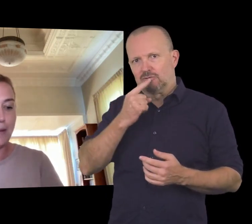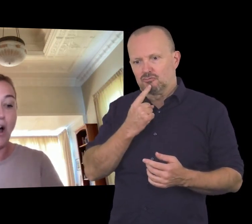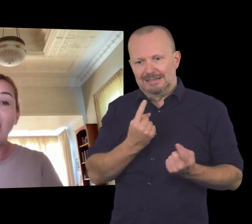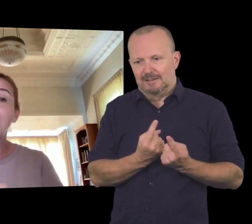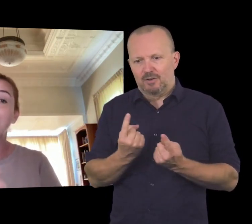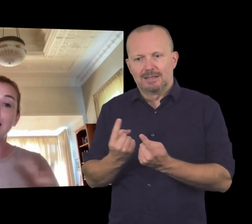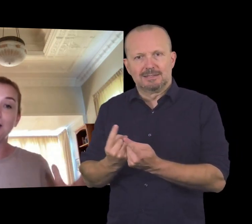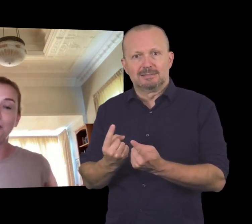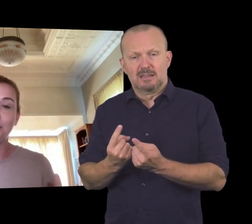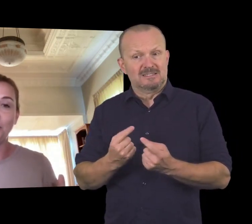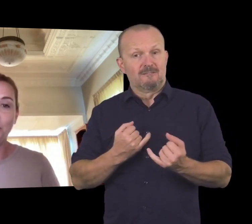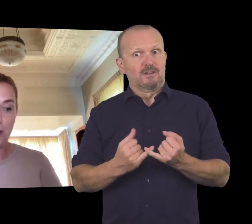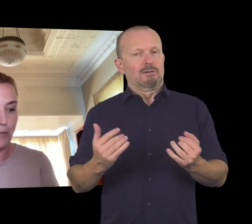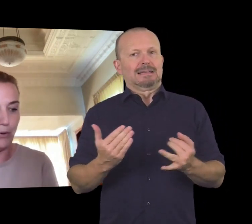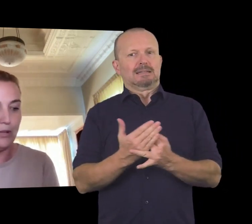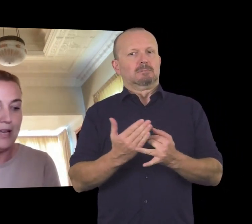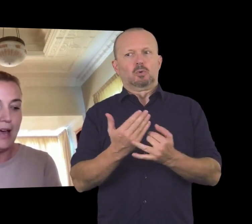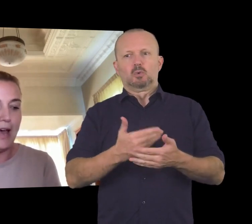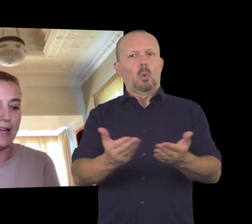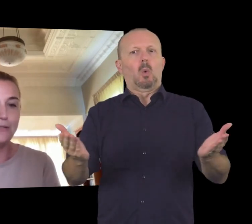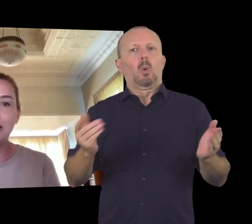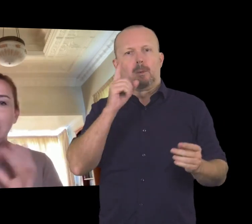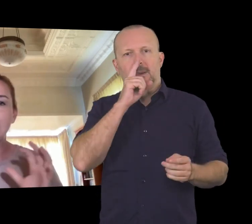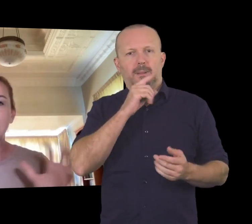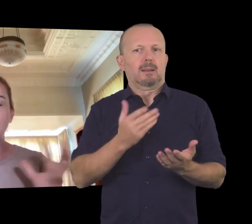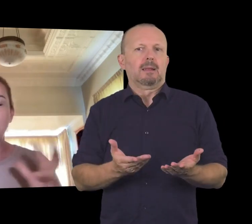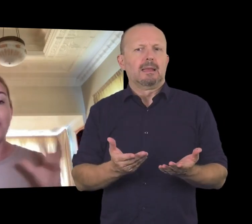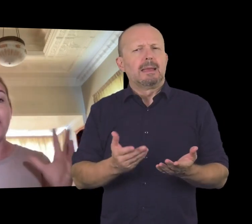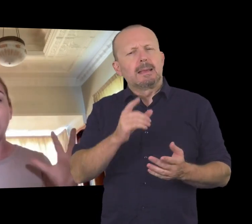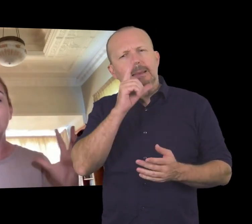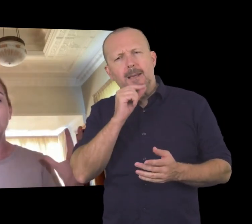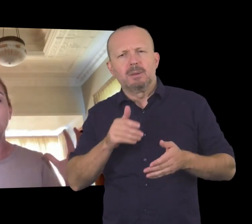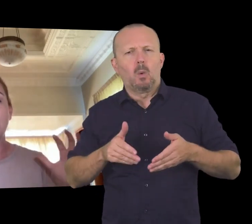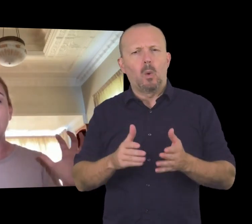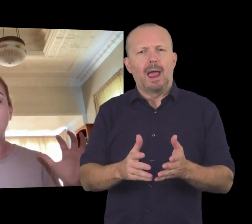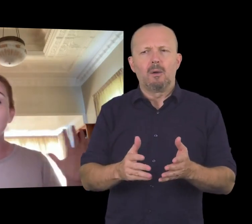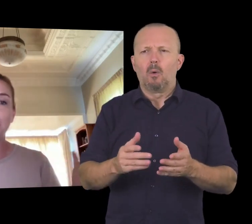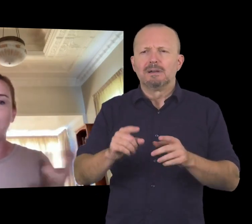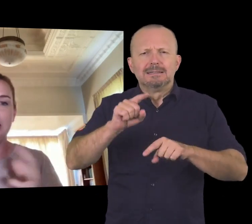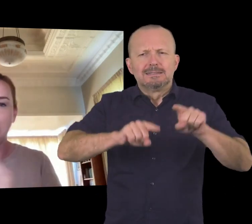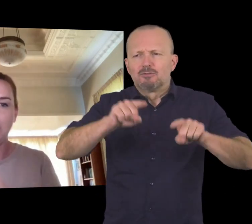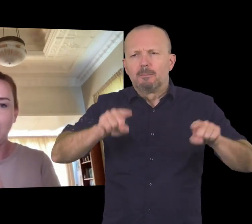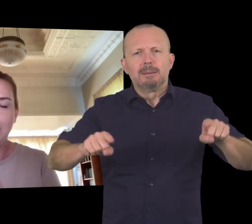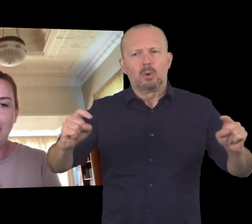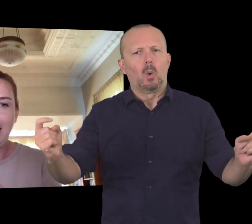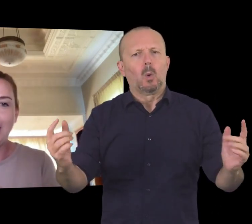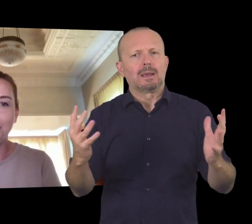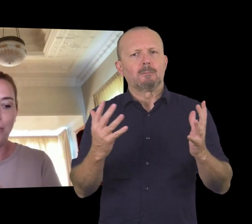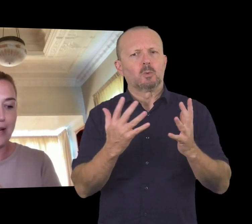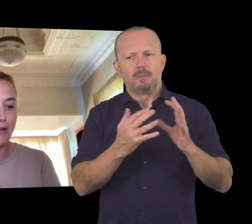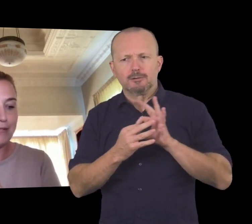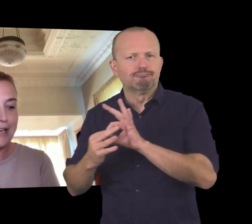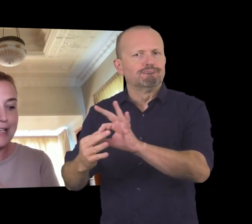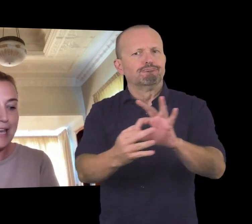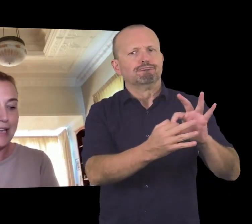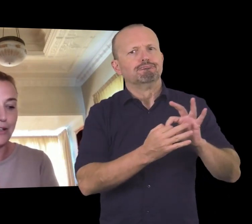is highly accessible to all people, and really can be a vehicle to bring everybody together. And